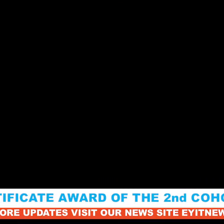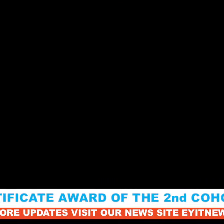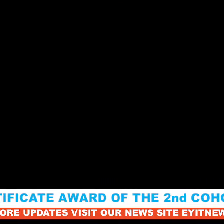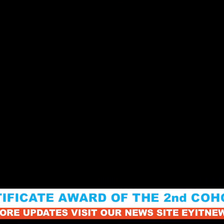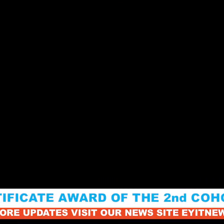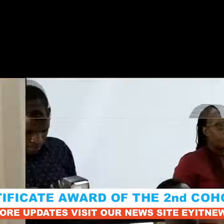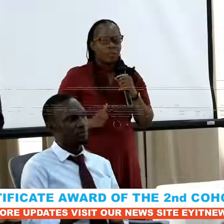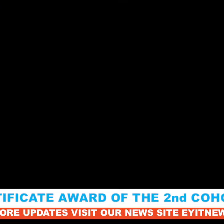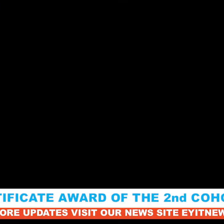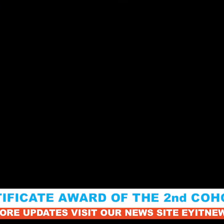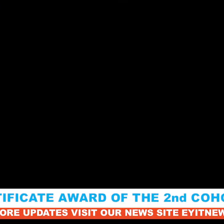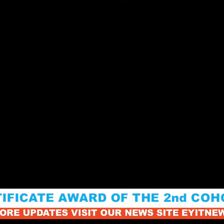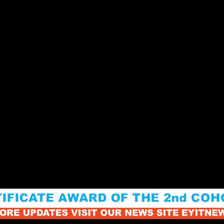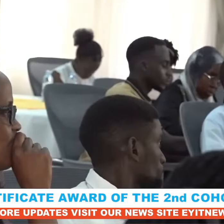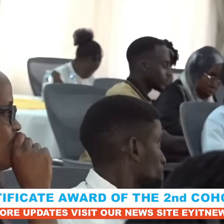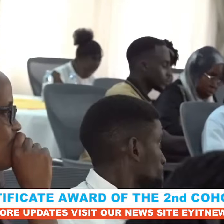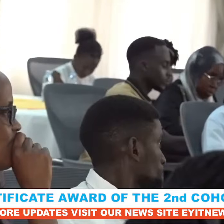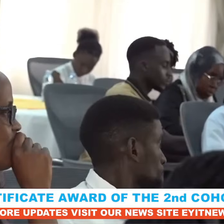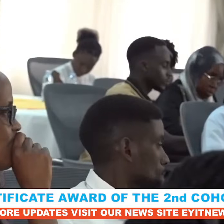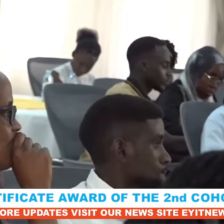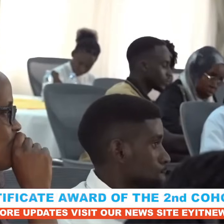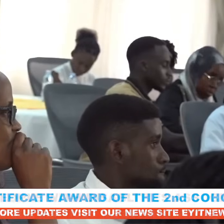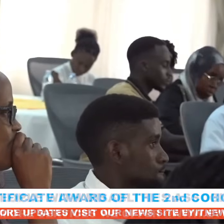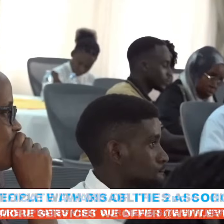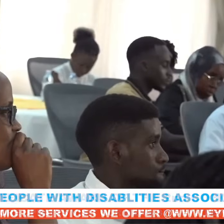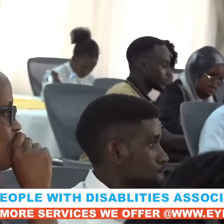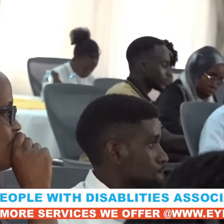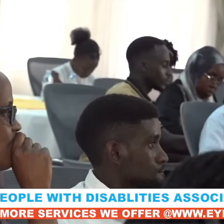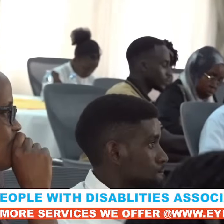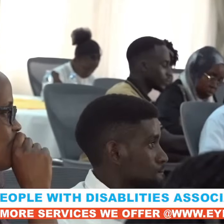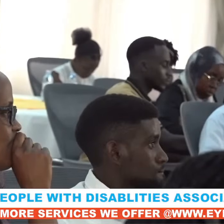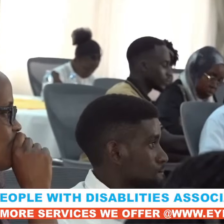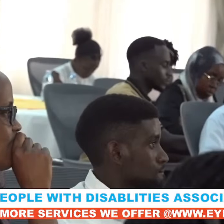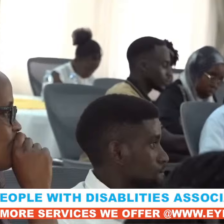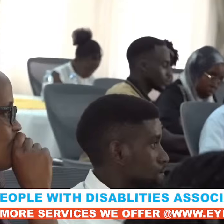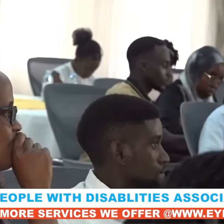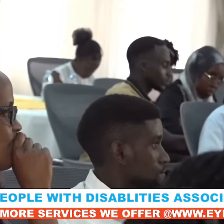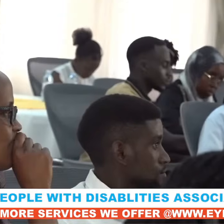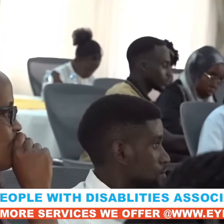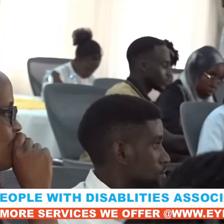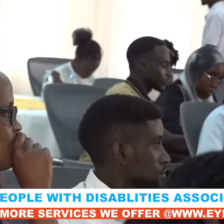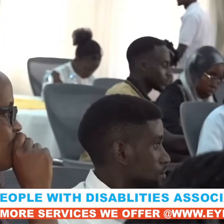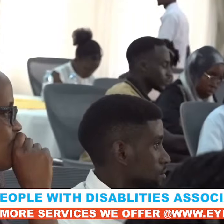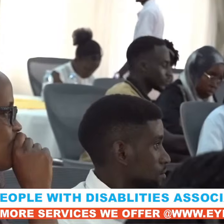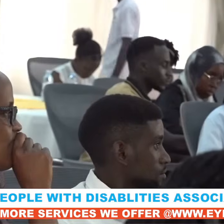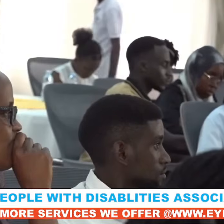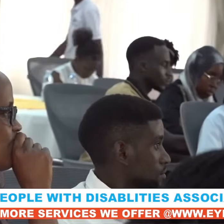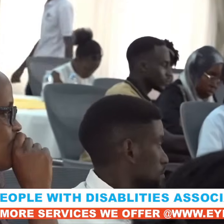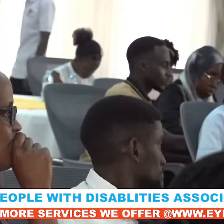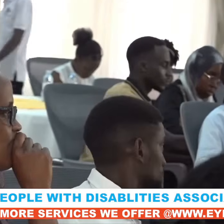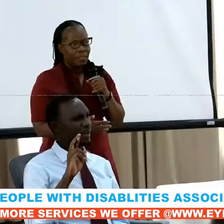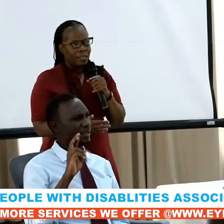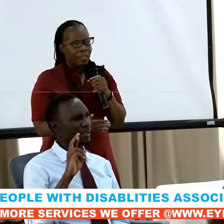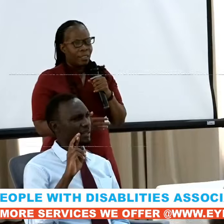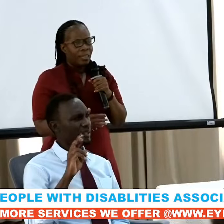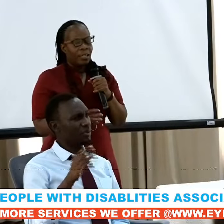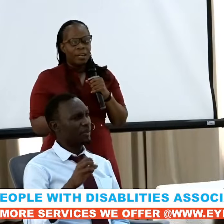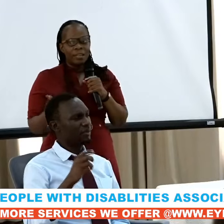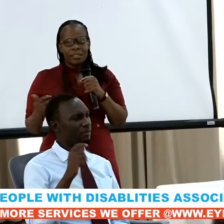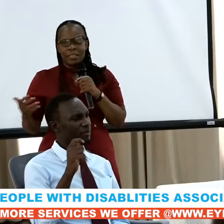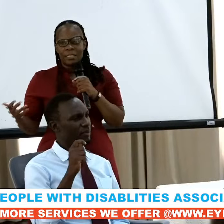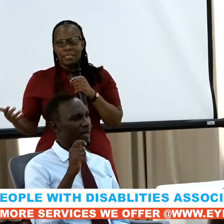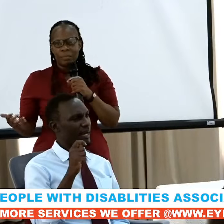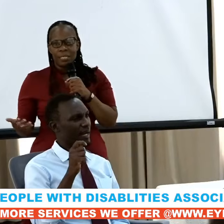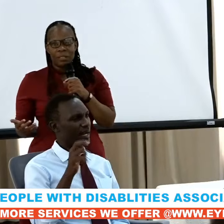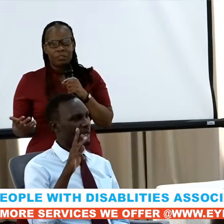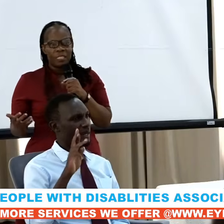Trevor Chumbe, who is a great writer in Zambia and South Africa. He had